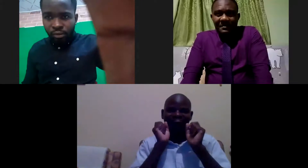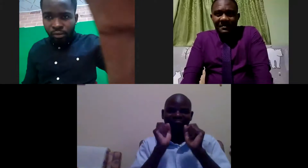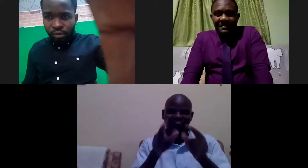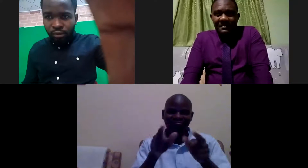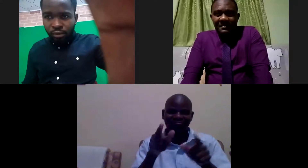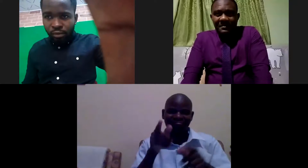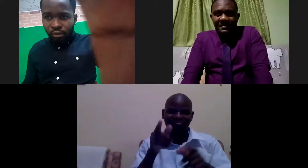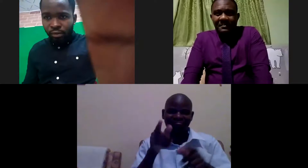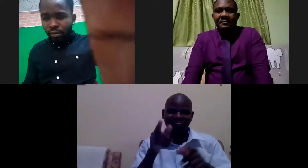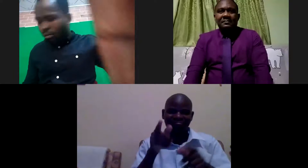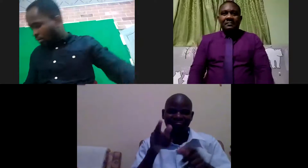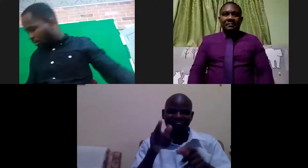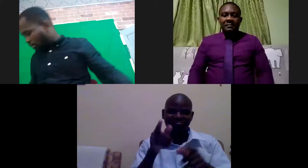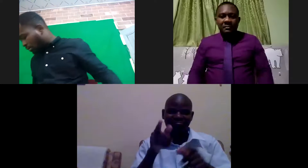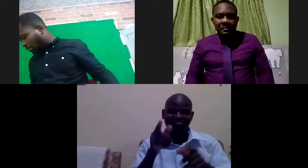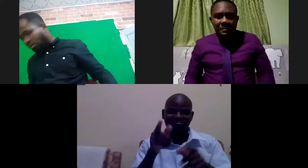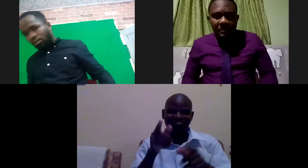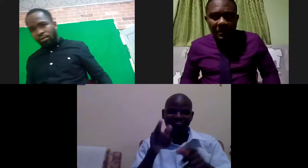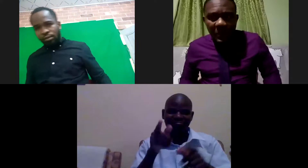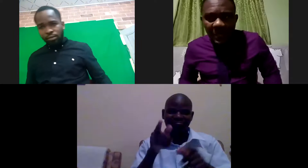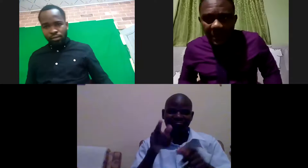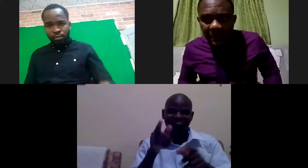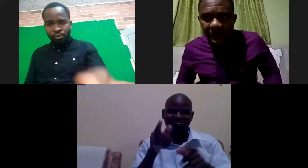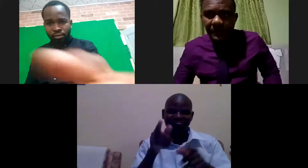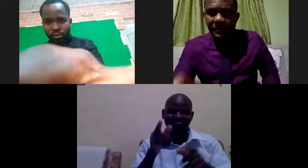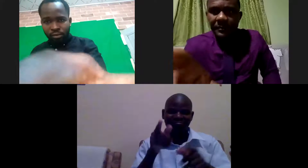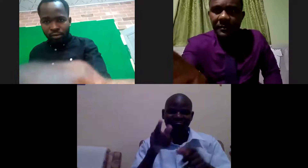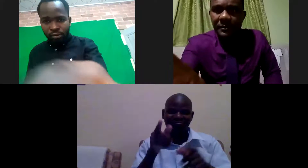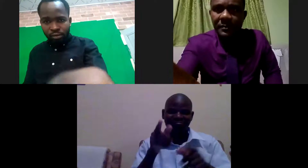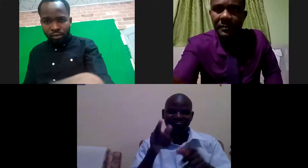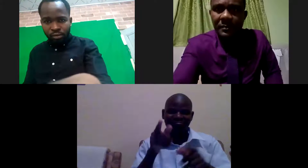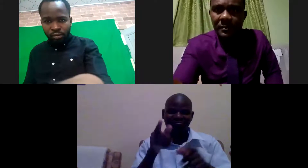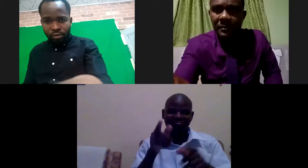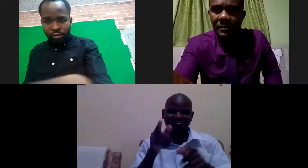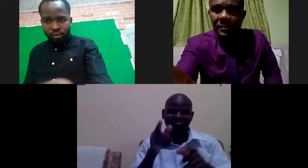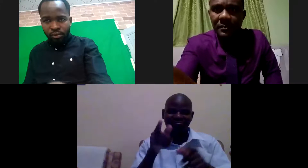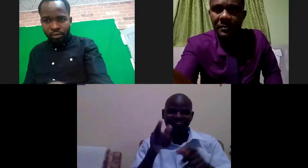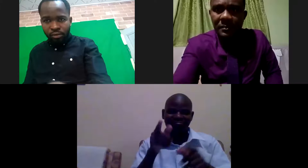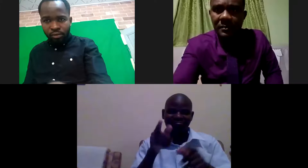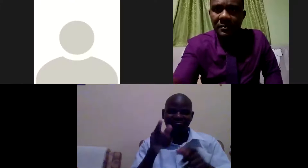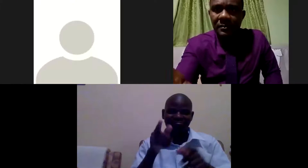almost 6 p.m. So I can say good evening to everyone who is participating.